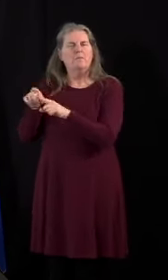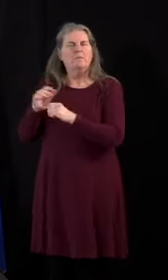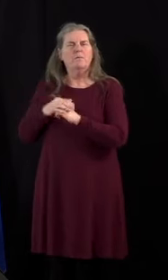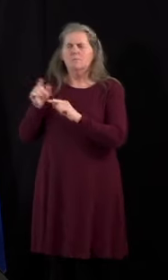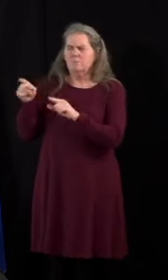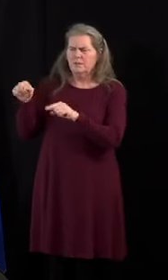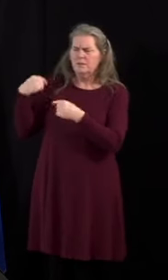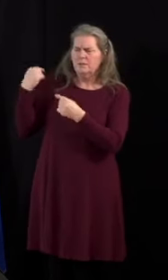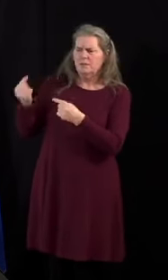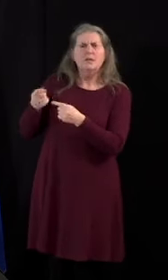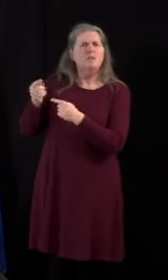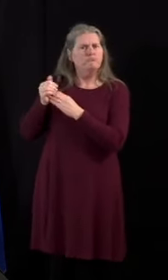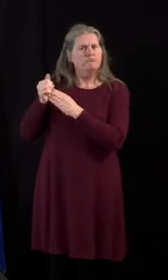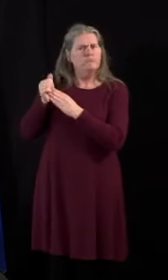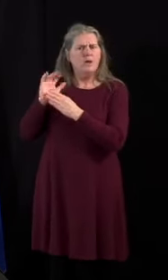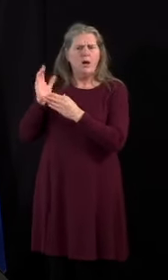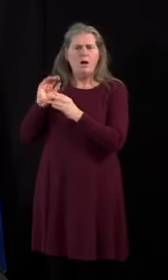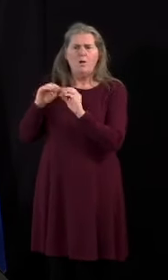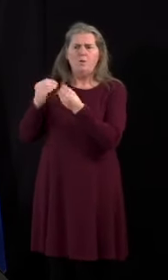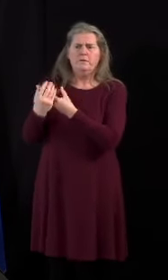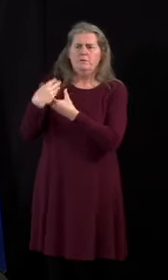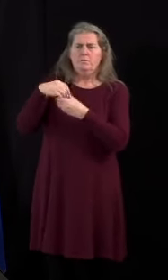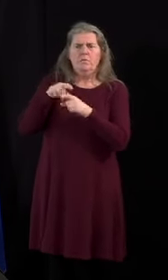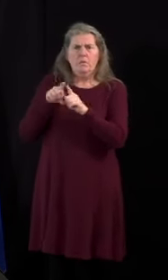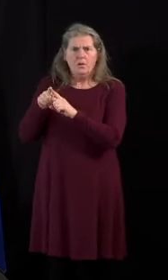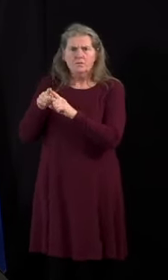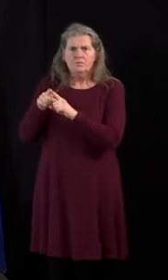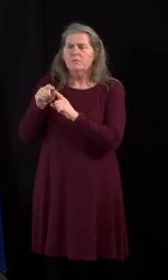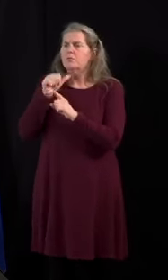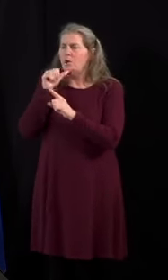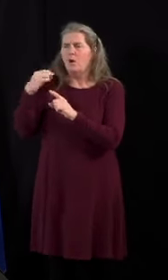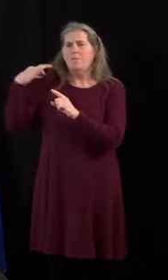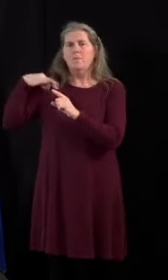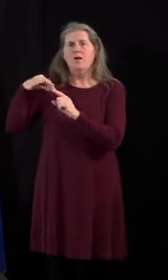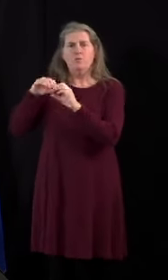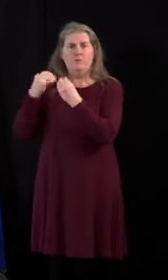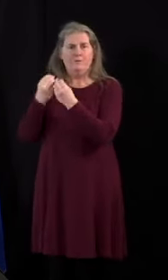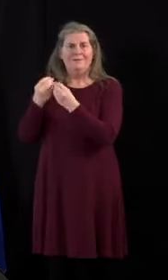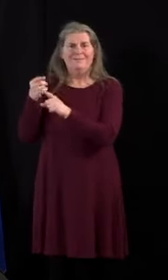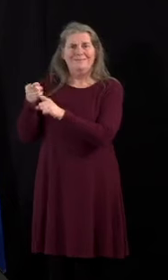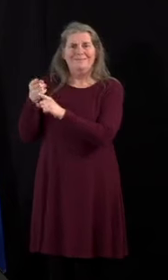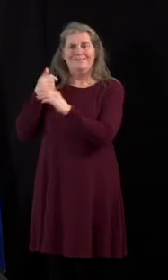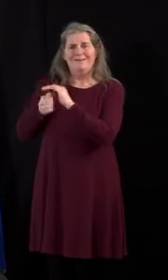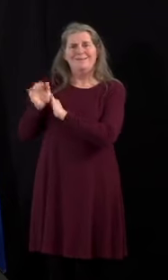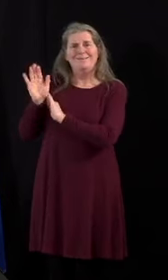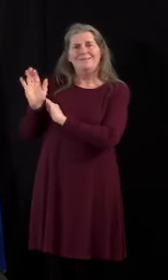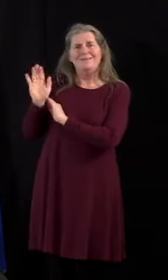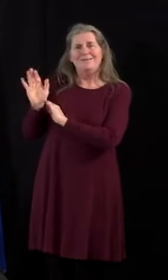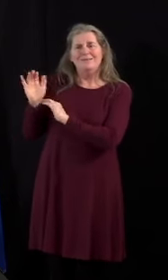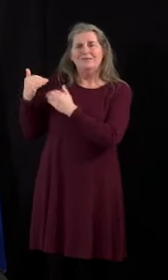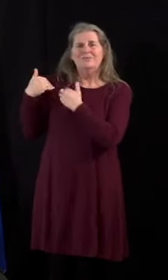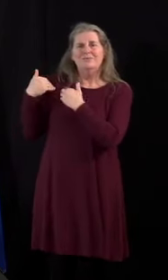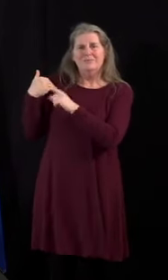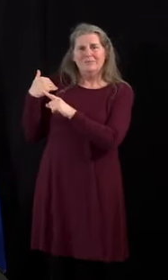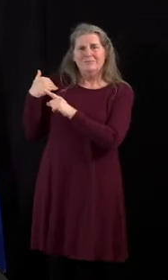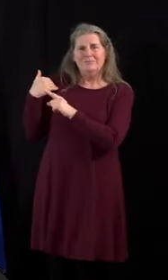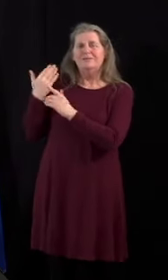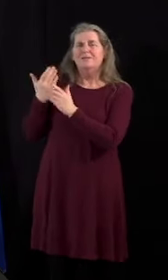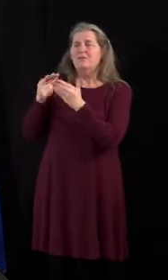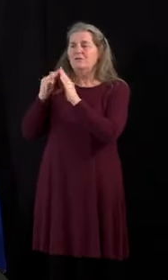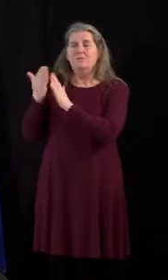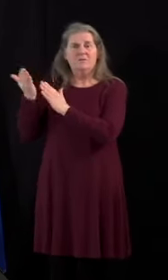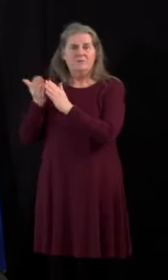been a lead within our organization dealing with nonprofits, and they fall under some of the responsibility of community